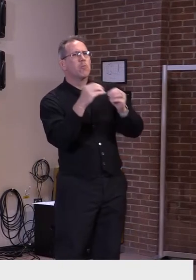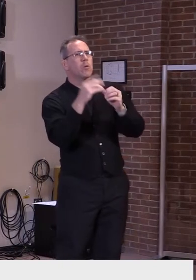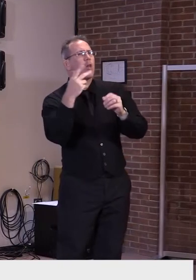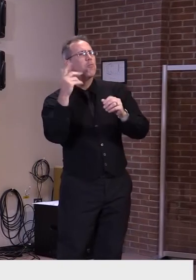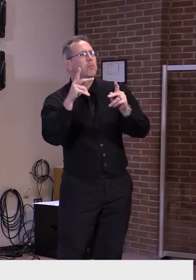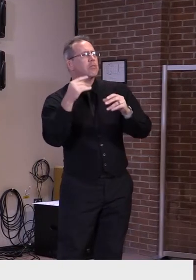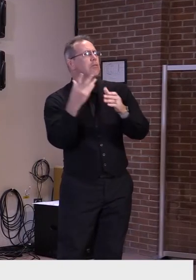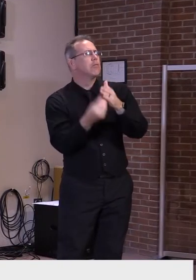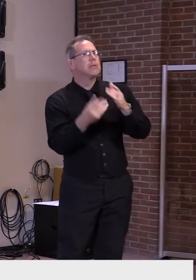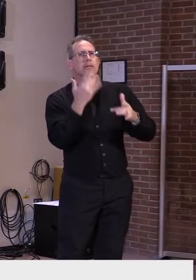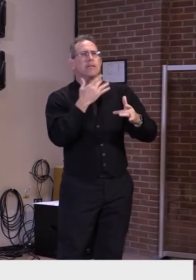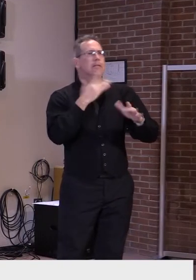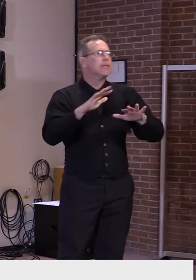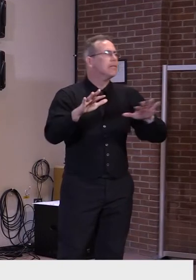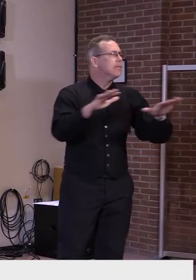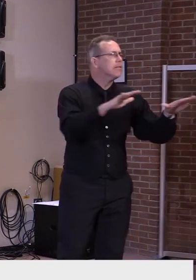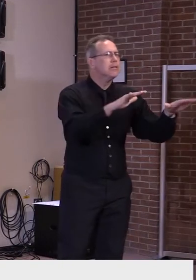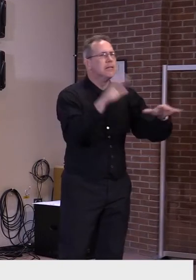500